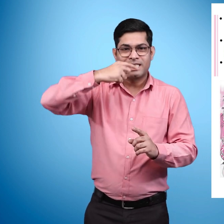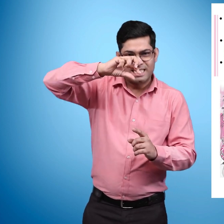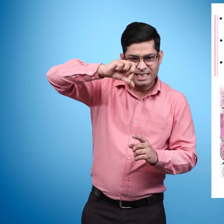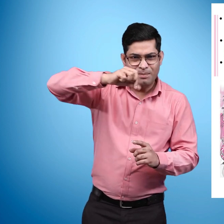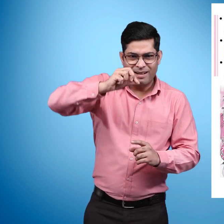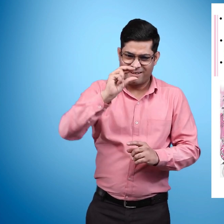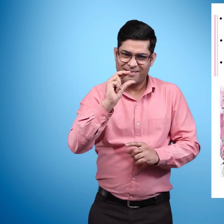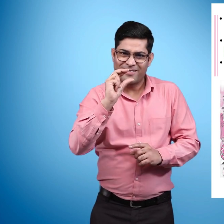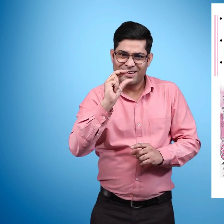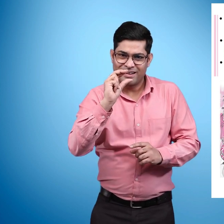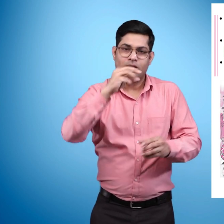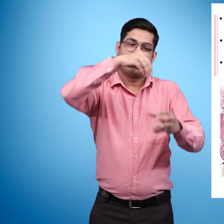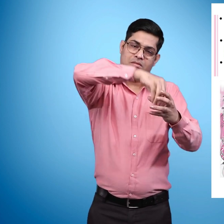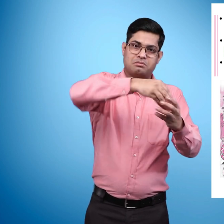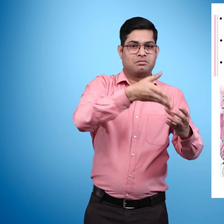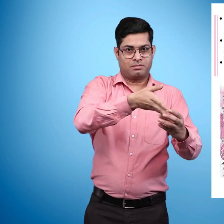and a lump of salt.